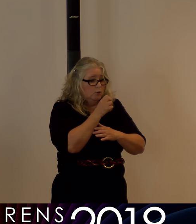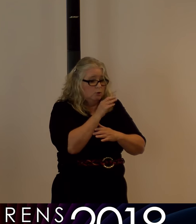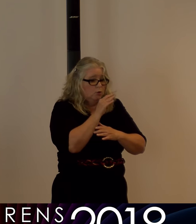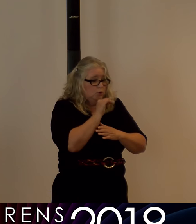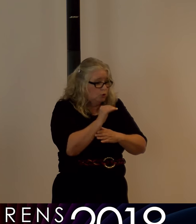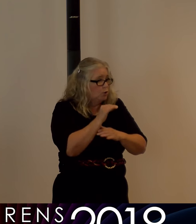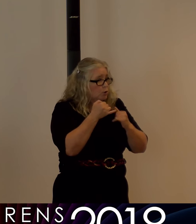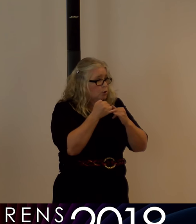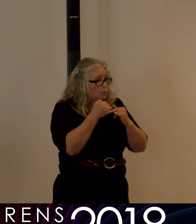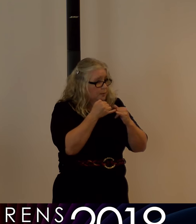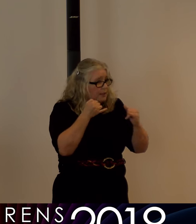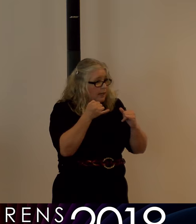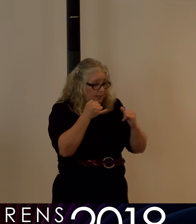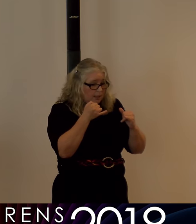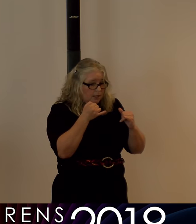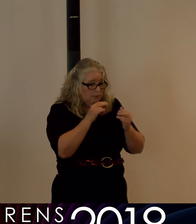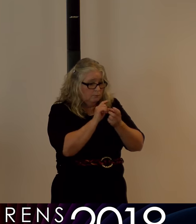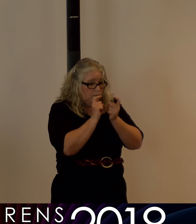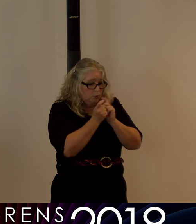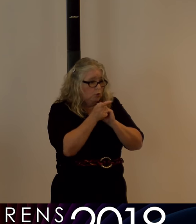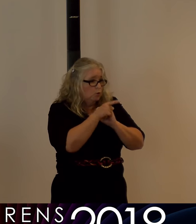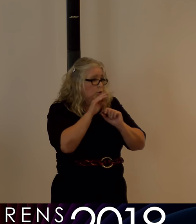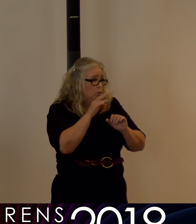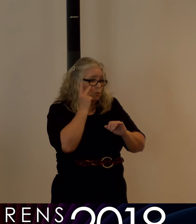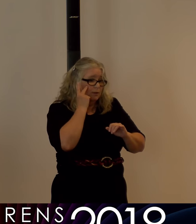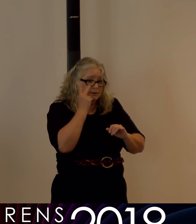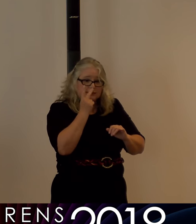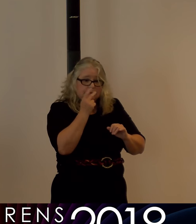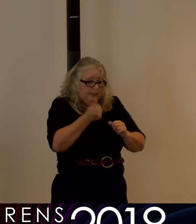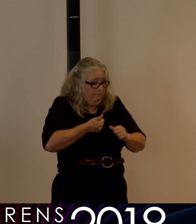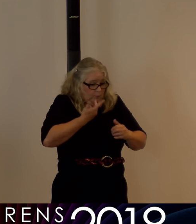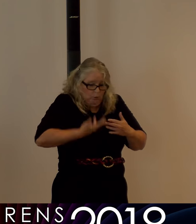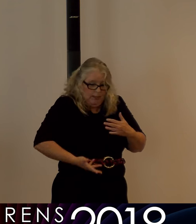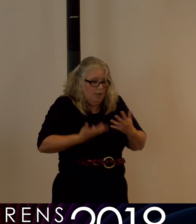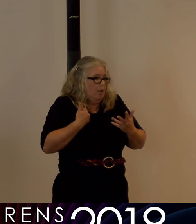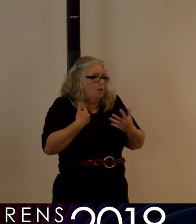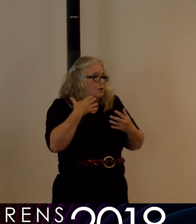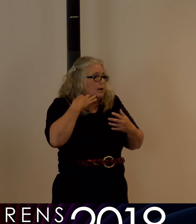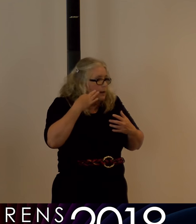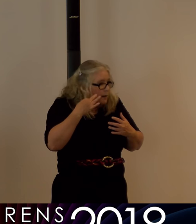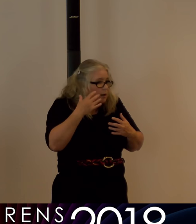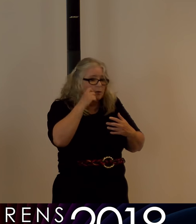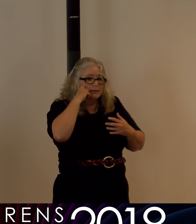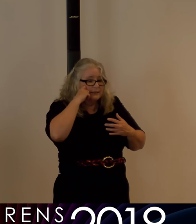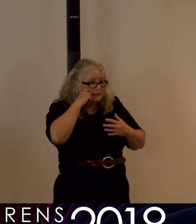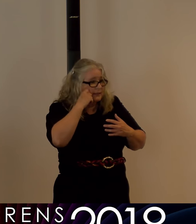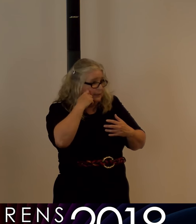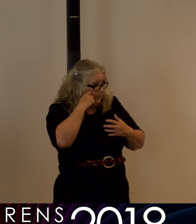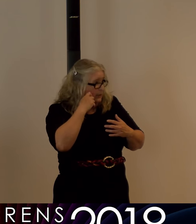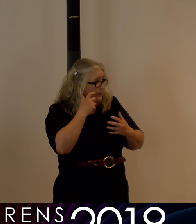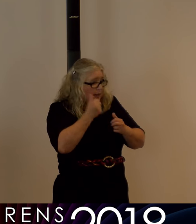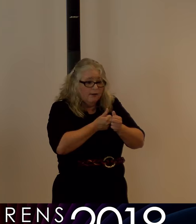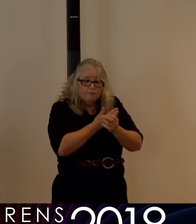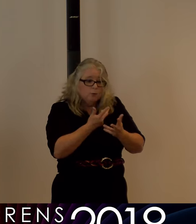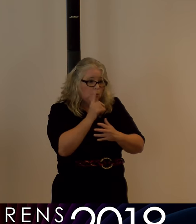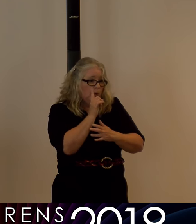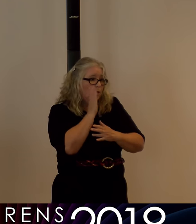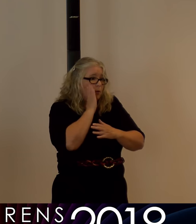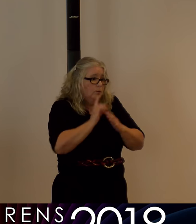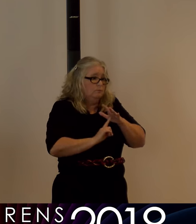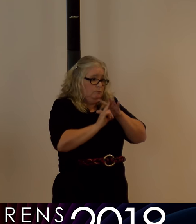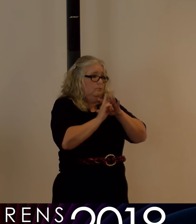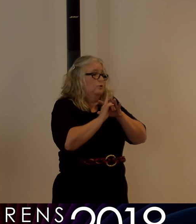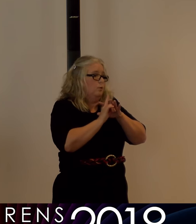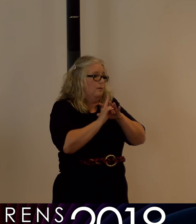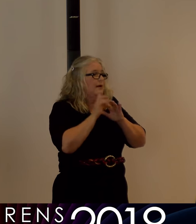skin, muscle, anywhere you look, that change should be present. That germline mutation is different